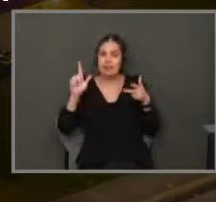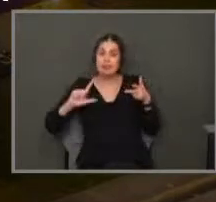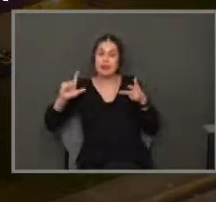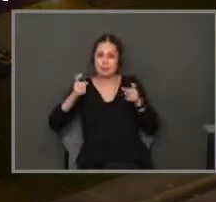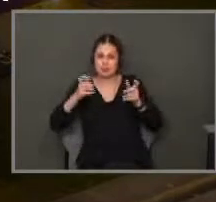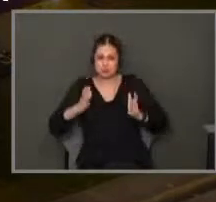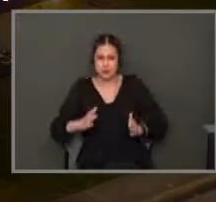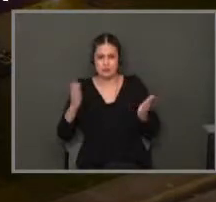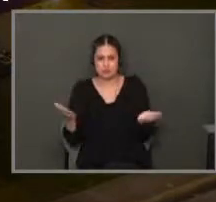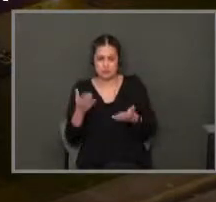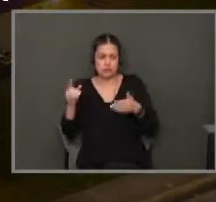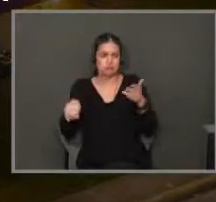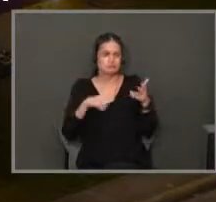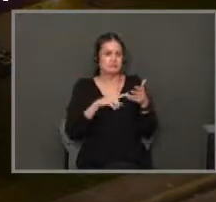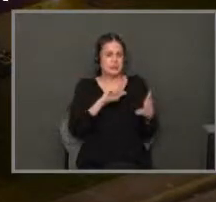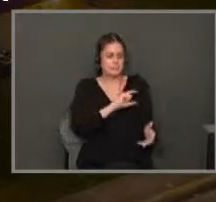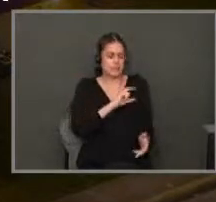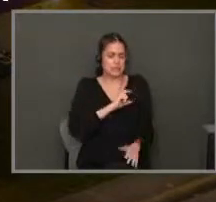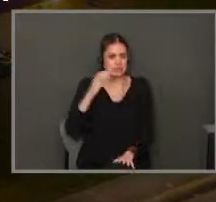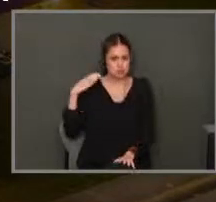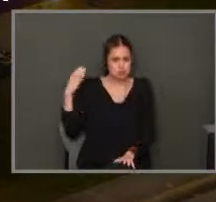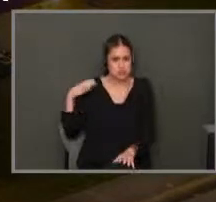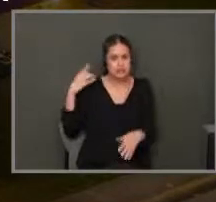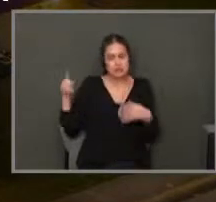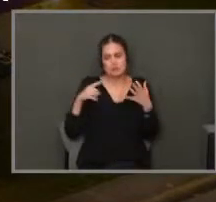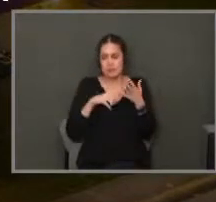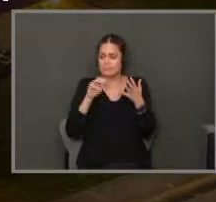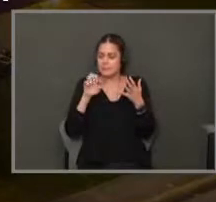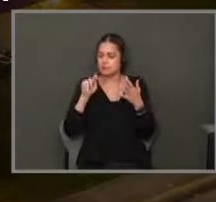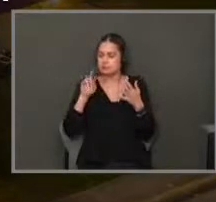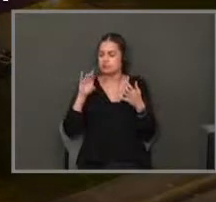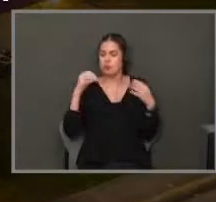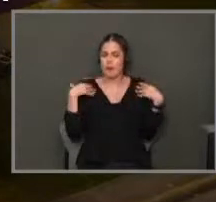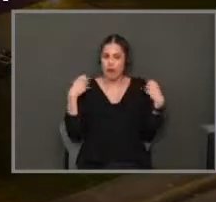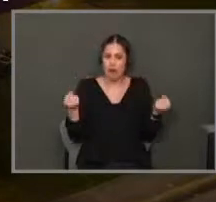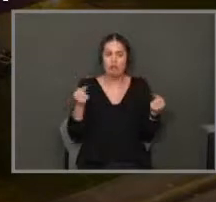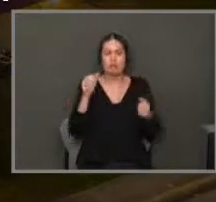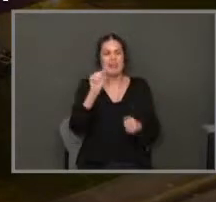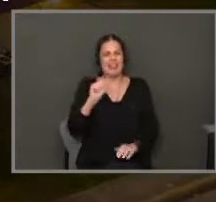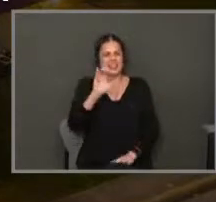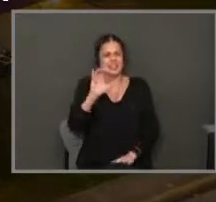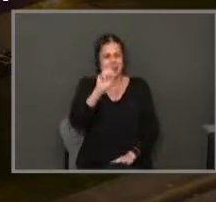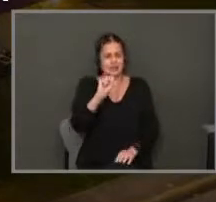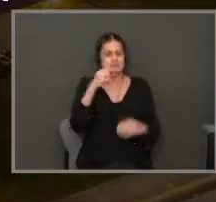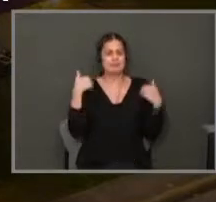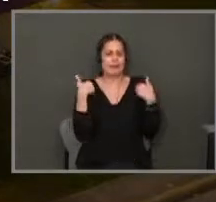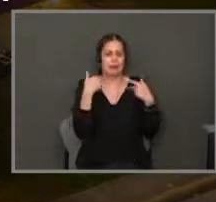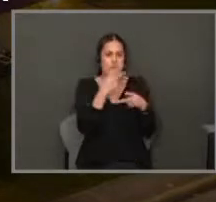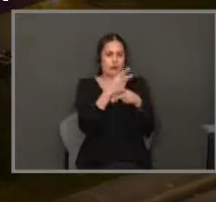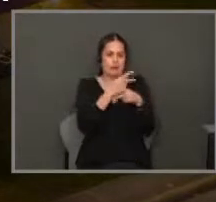is here, the chief is here, Metro Health Director, Animal Care Services Director,